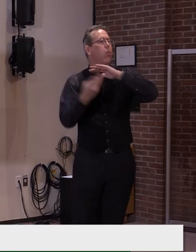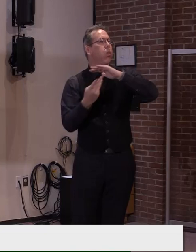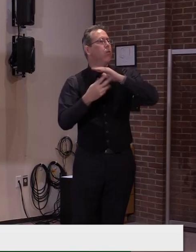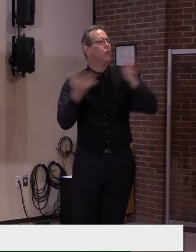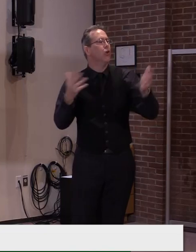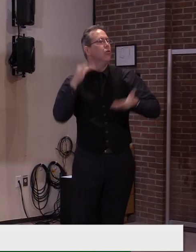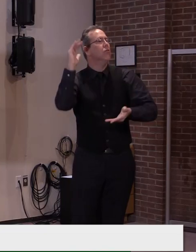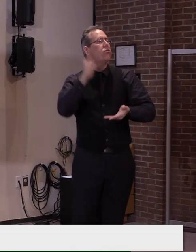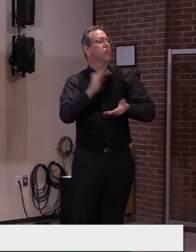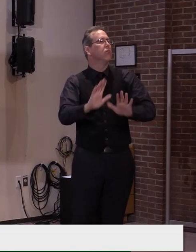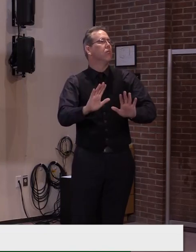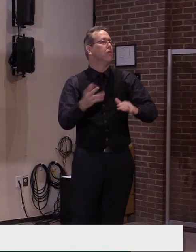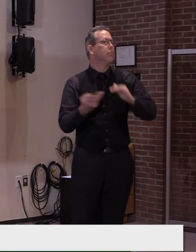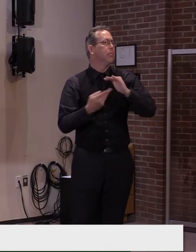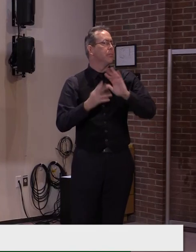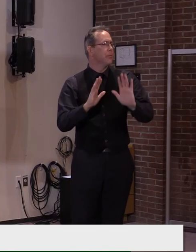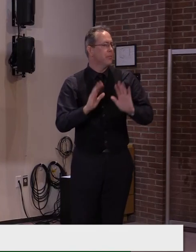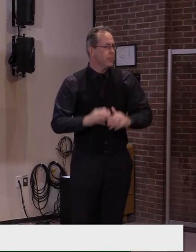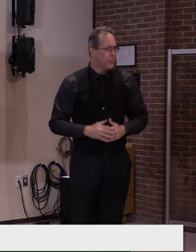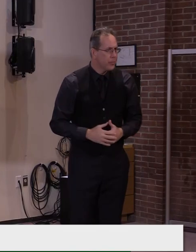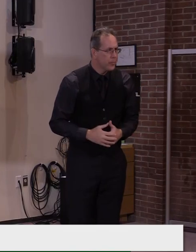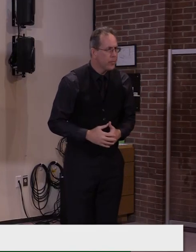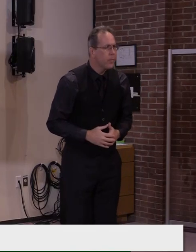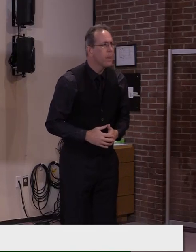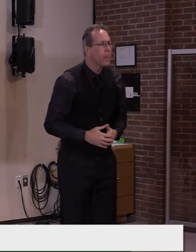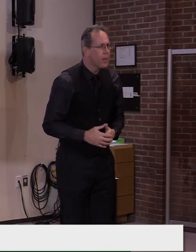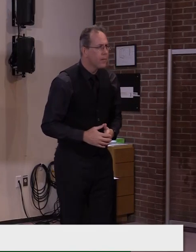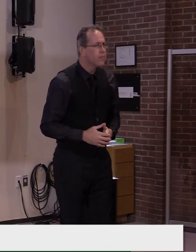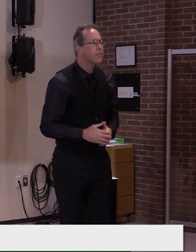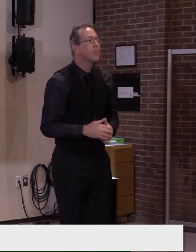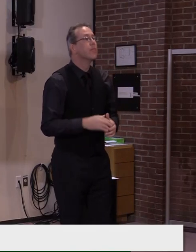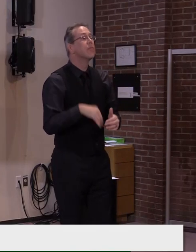of the vaccine. We're making good progress on that front. As of today,